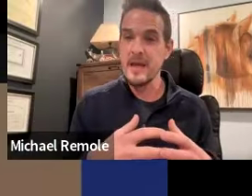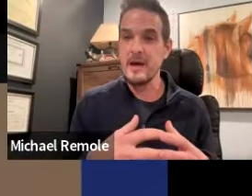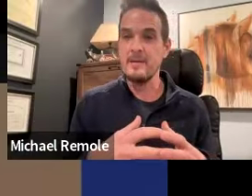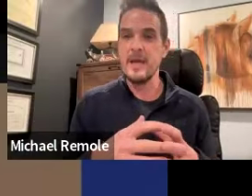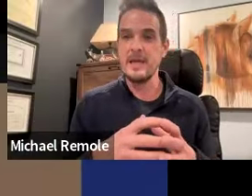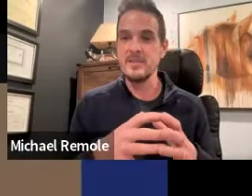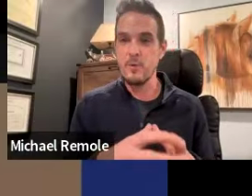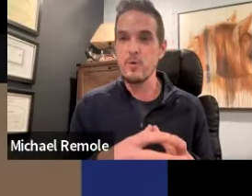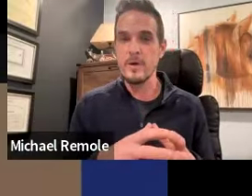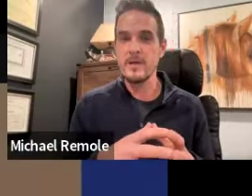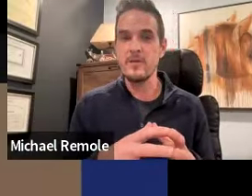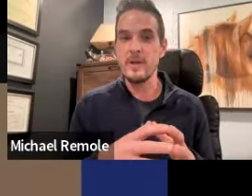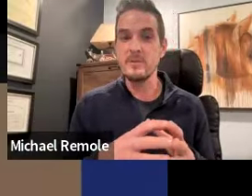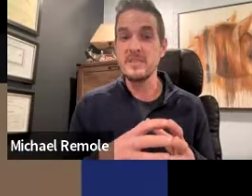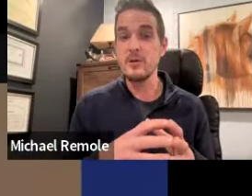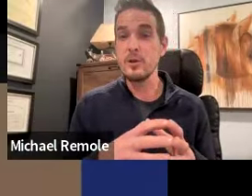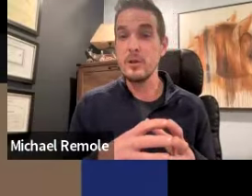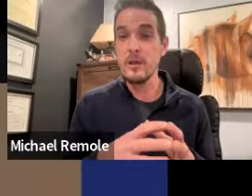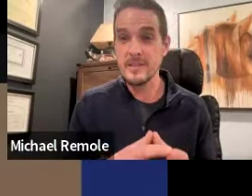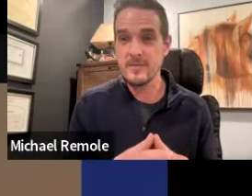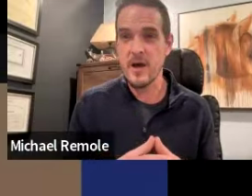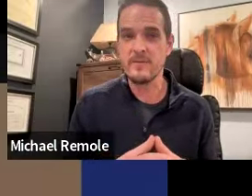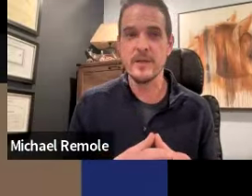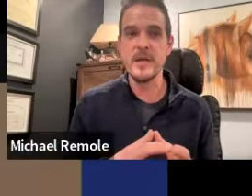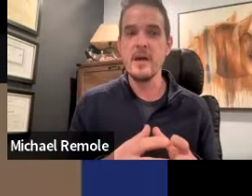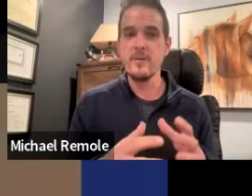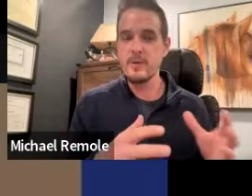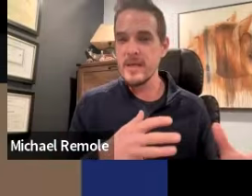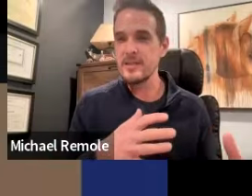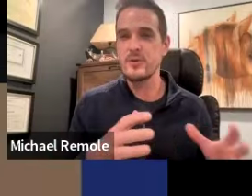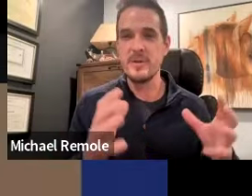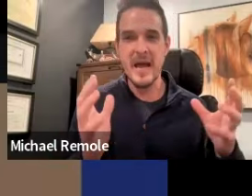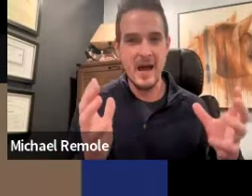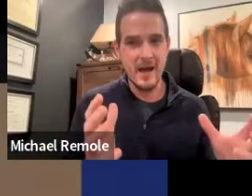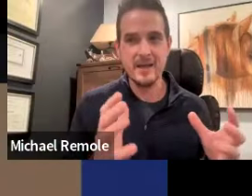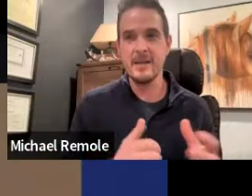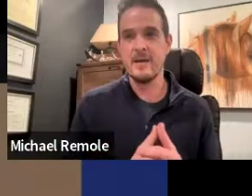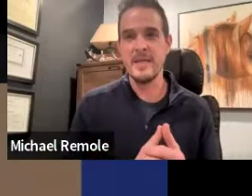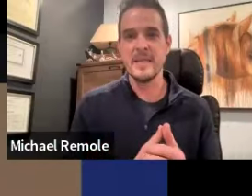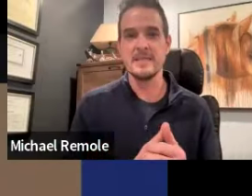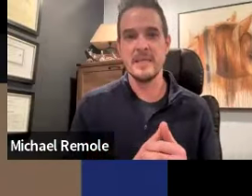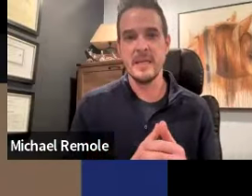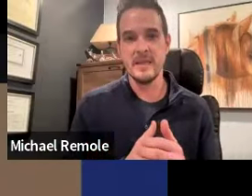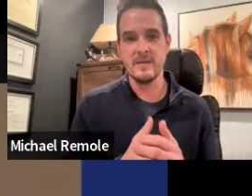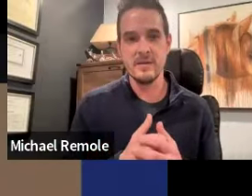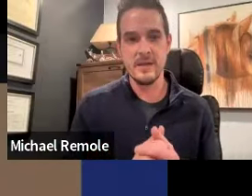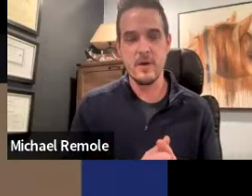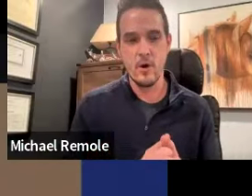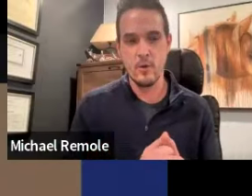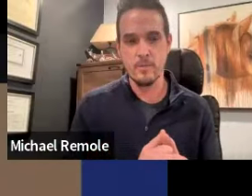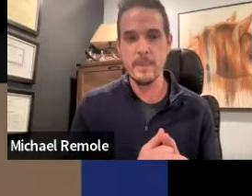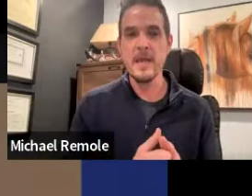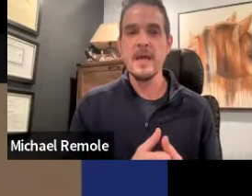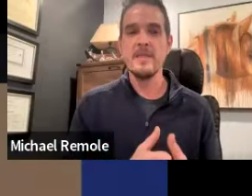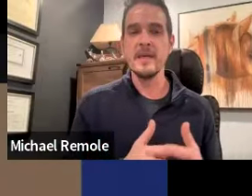together and support one another. But it was still lots of conflict, frequent yelling, screaming, high intensity in